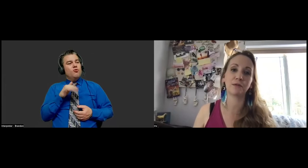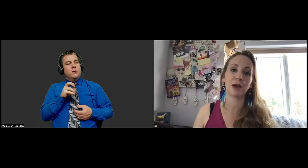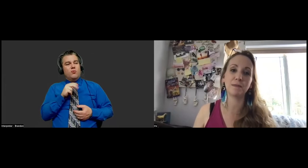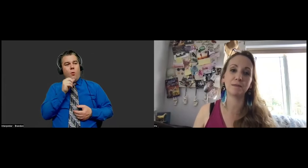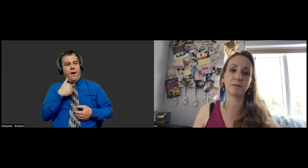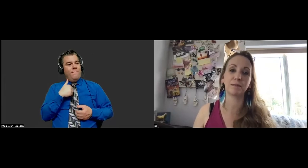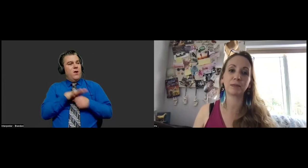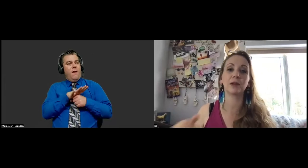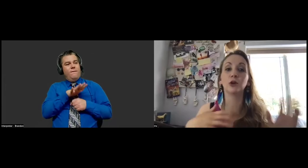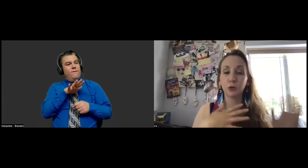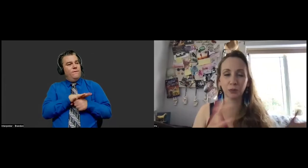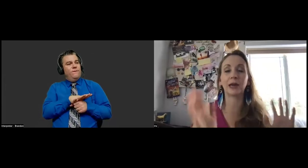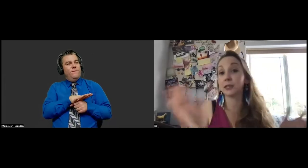enough.